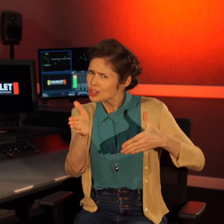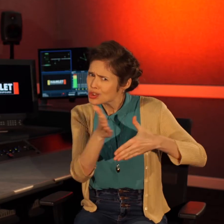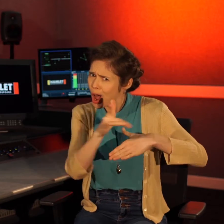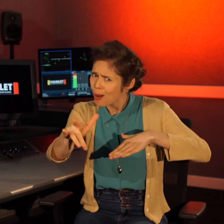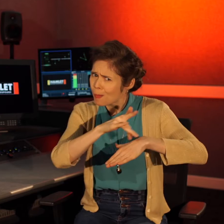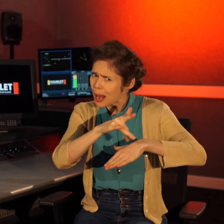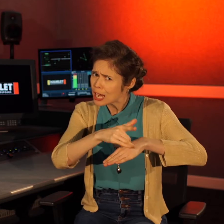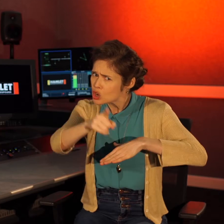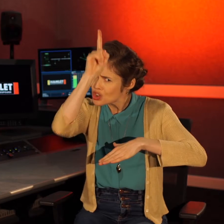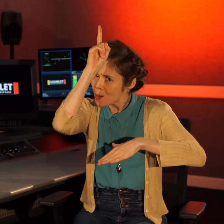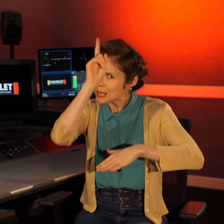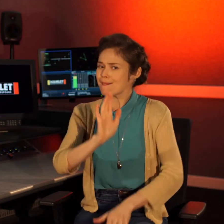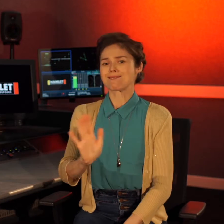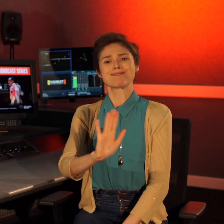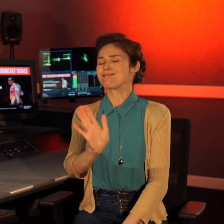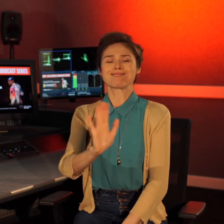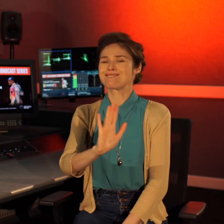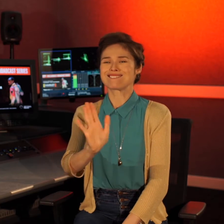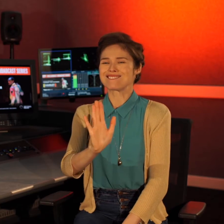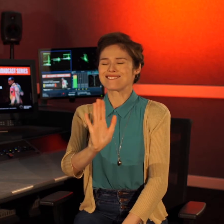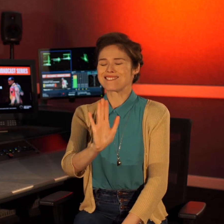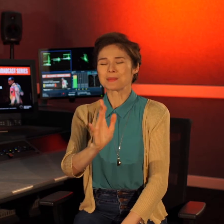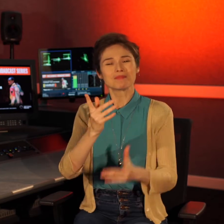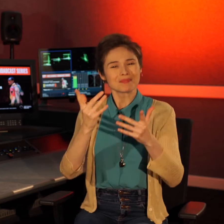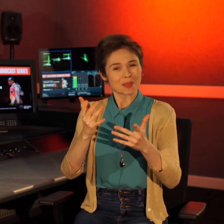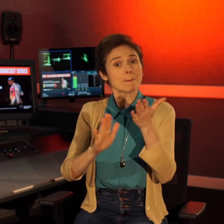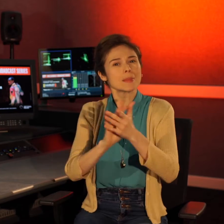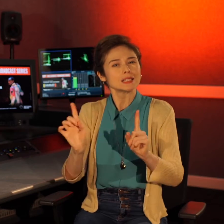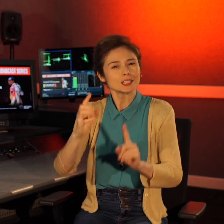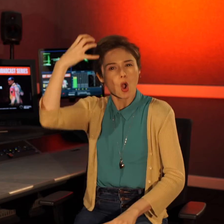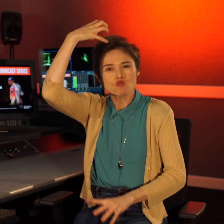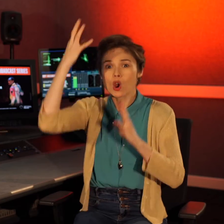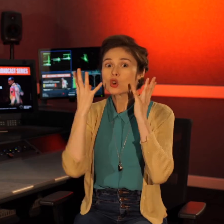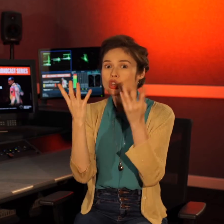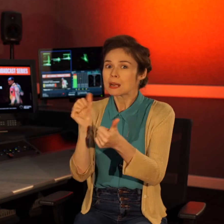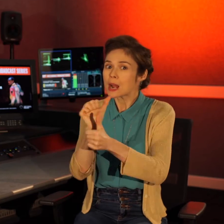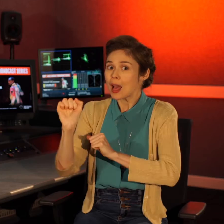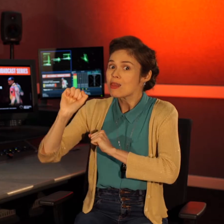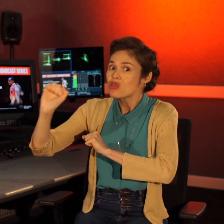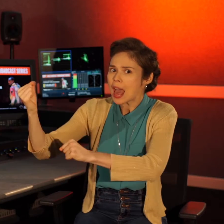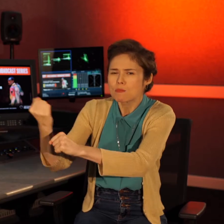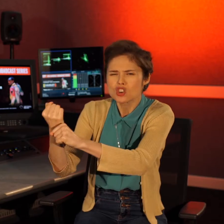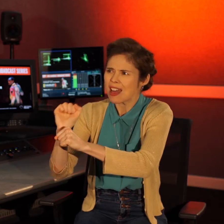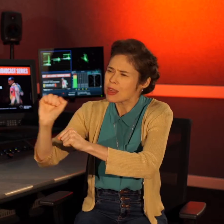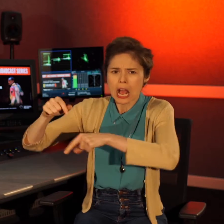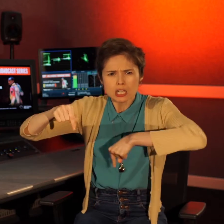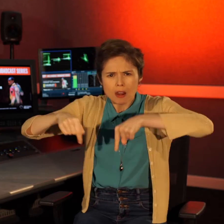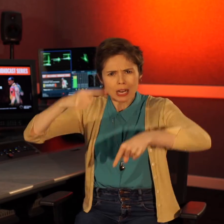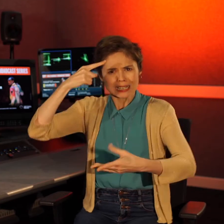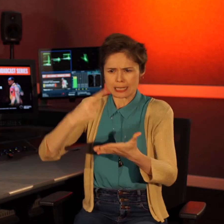in Shakespeare's original text, so it means it's a choice made specifically for the Royal Shakespeare